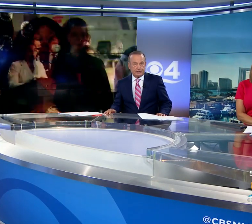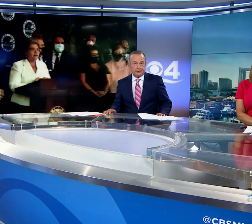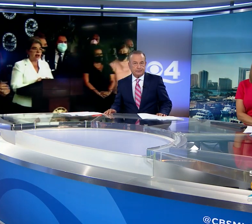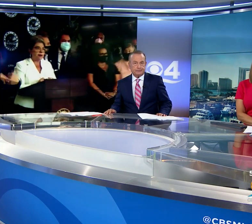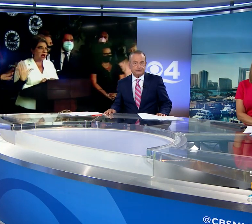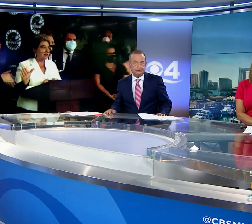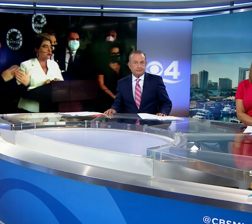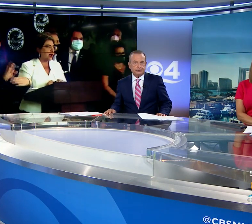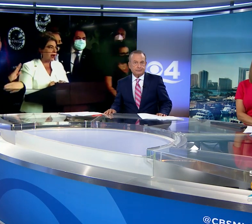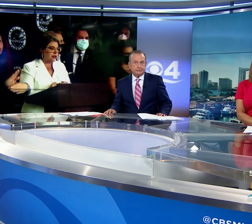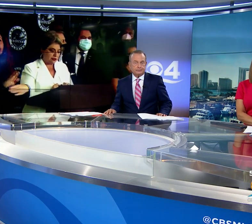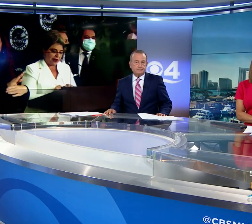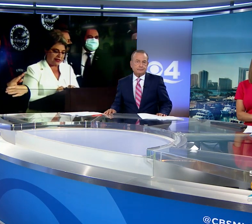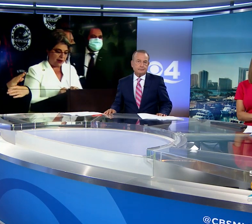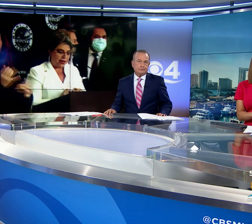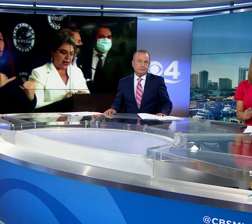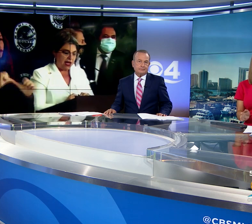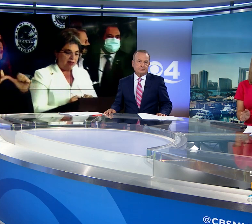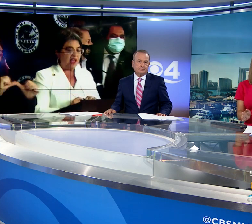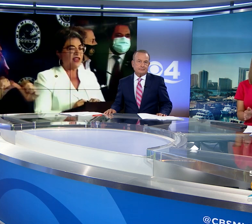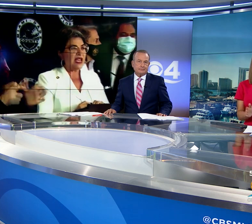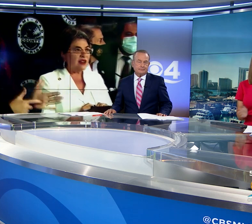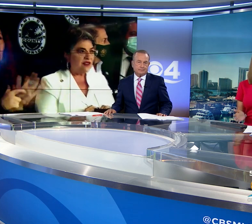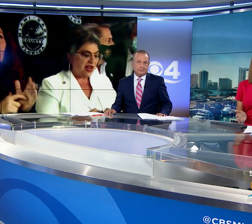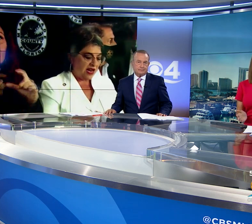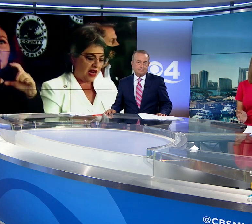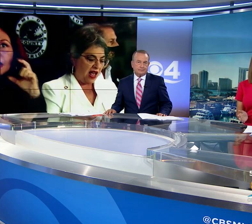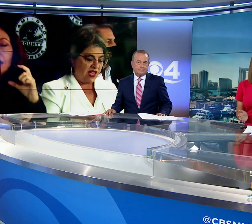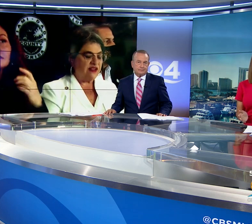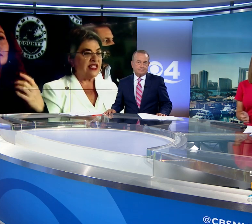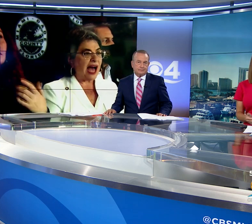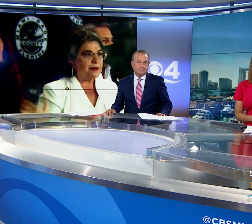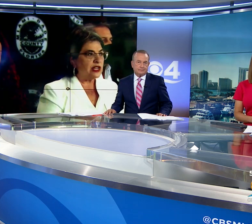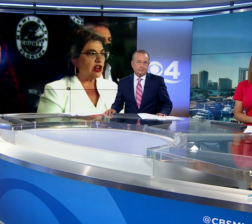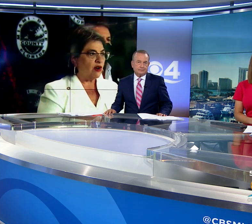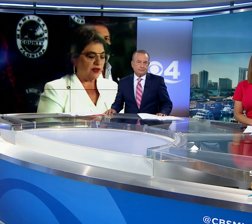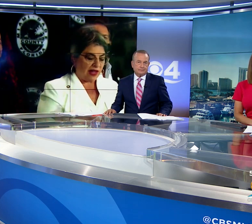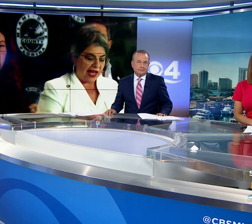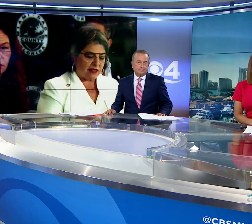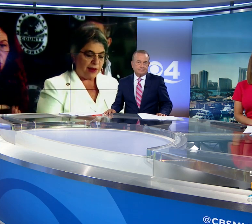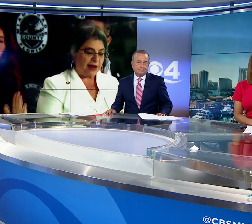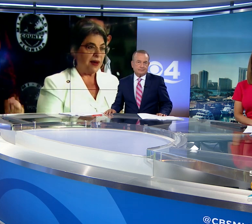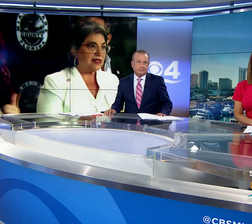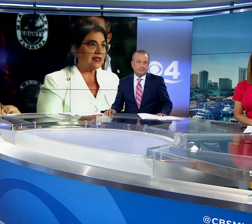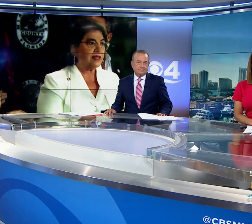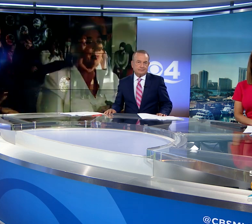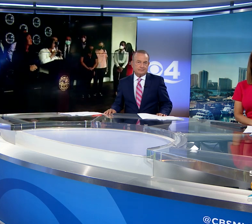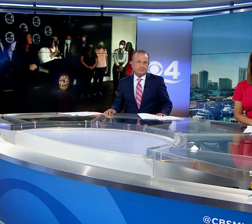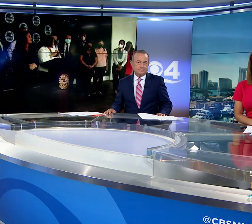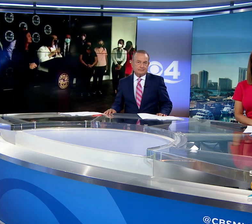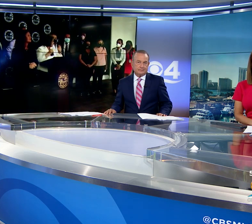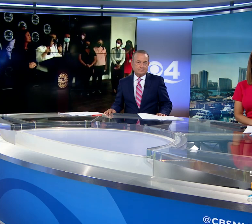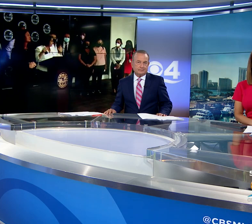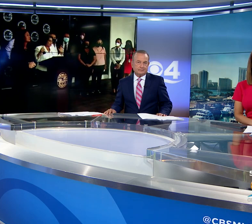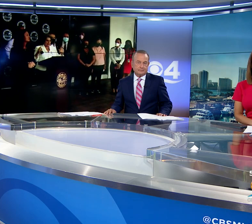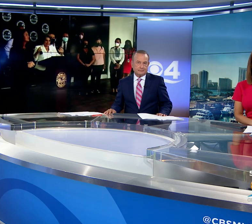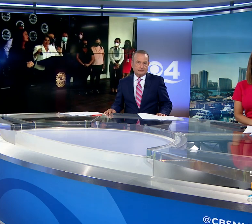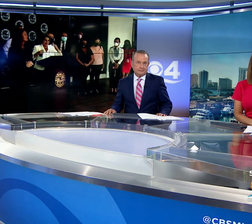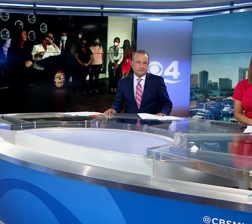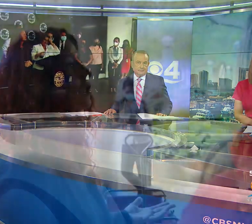SIDE TRAGEDY. BUT SHE DOESN'T WANT THIS STORY TO BE ABOUT HER, SO IT'S NOT. CBS4'S HANG TESTER INTRODUCES YOU TO CERTIFIED DEAF INTERPRETER